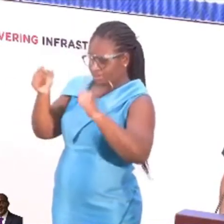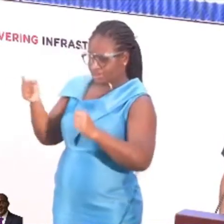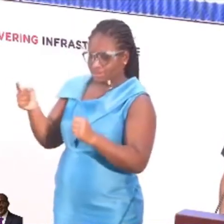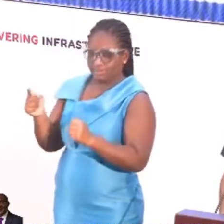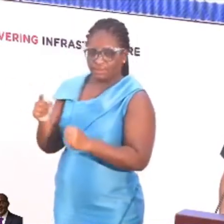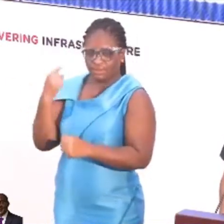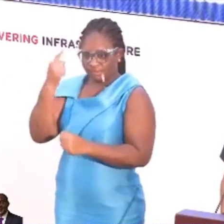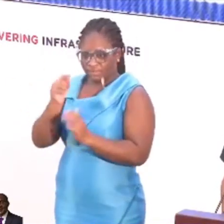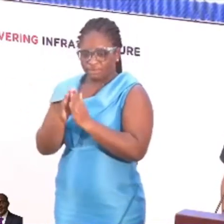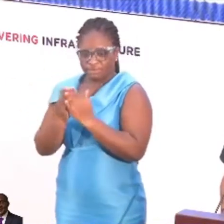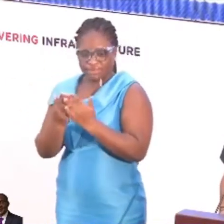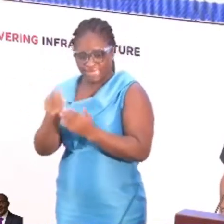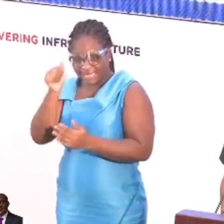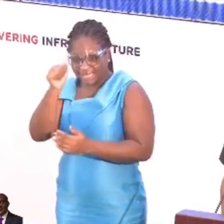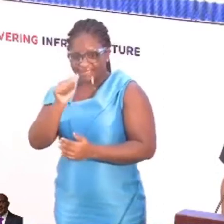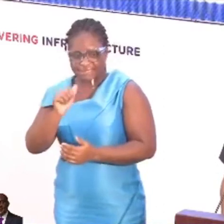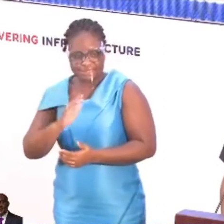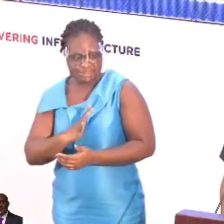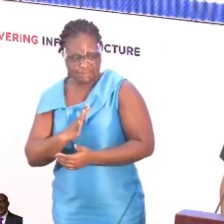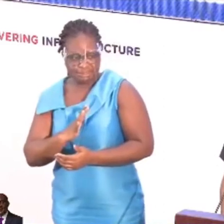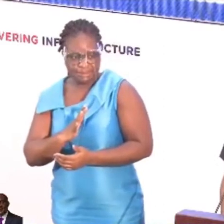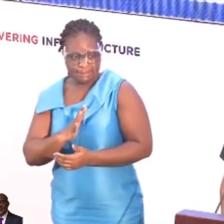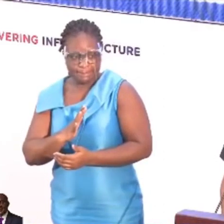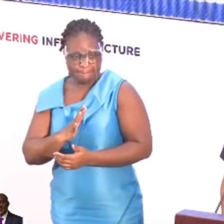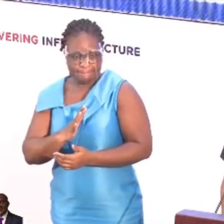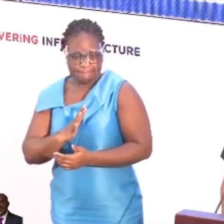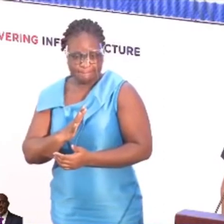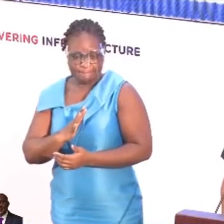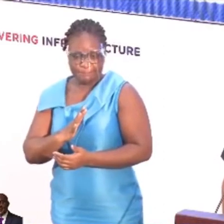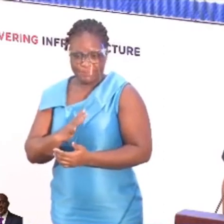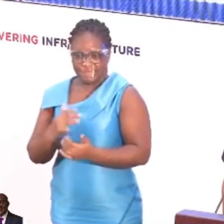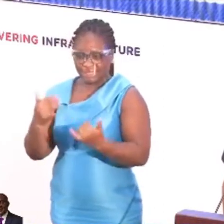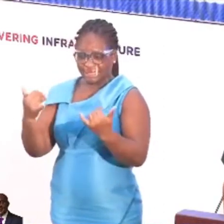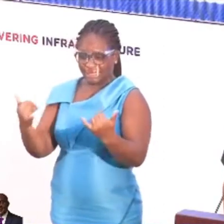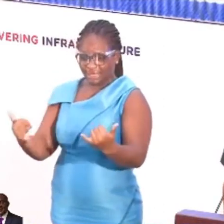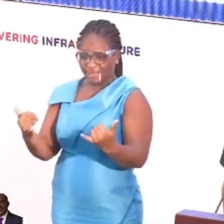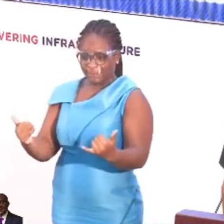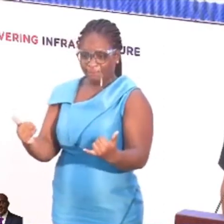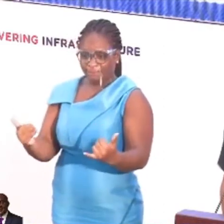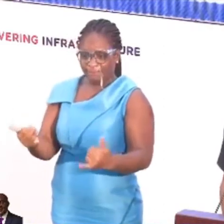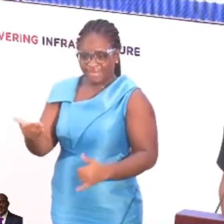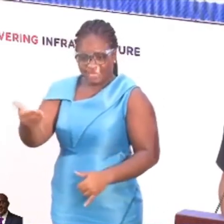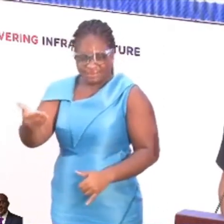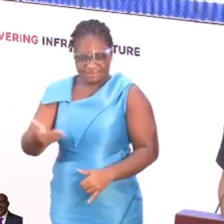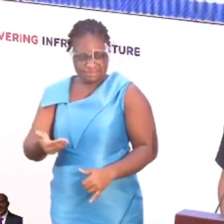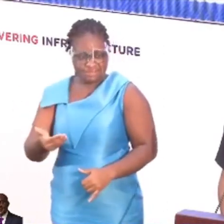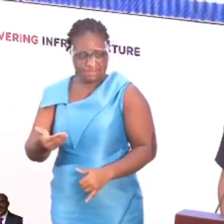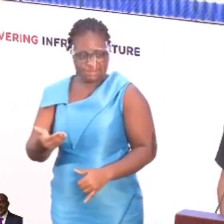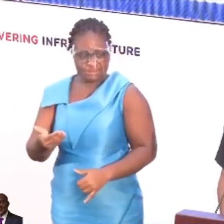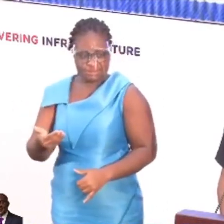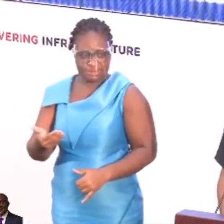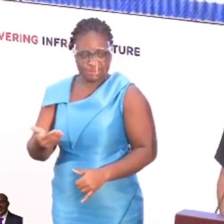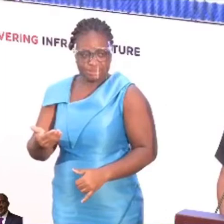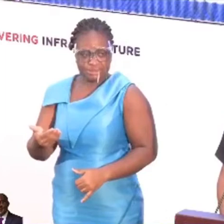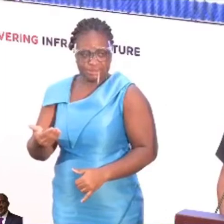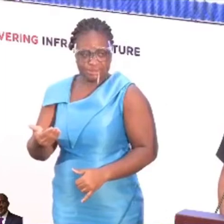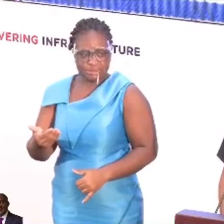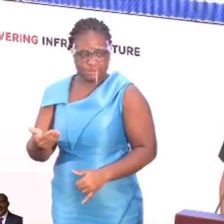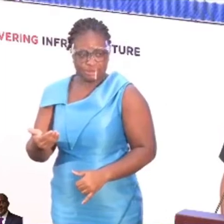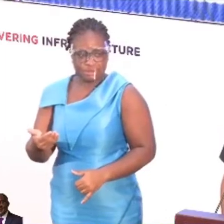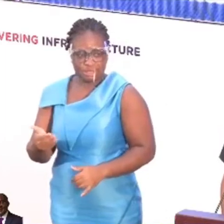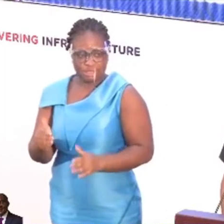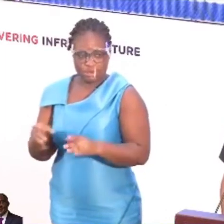President. Distinguished ladies and gentlemen, shall I now invite the